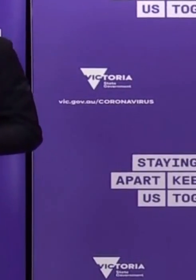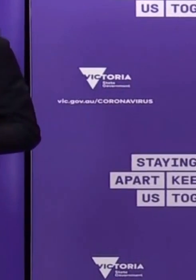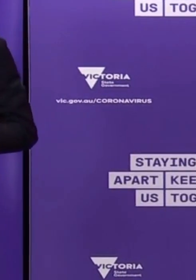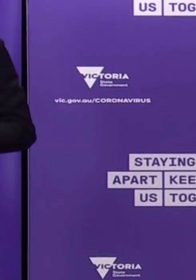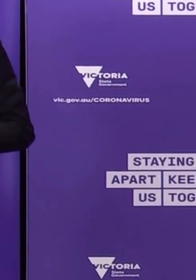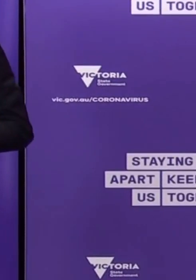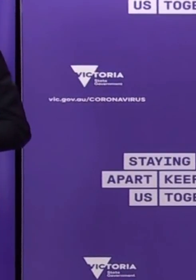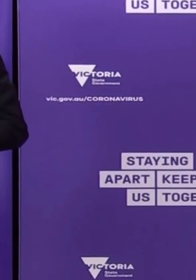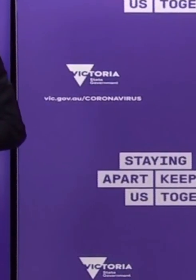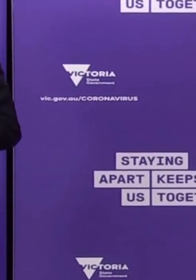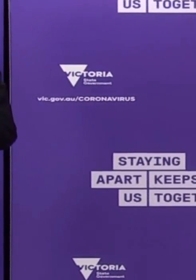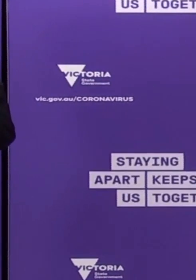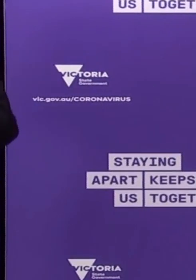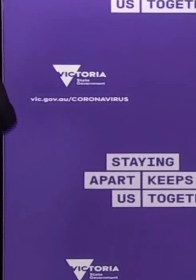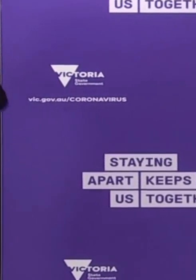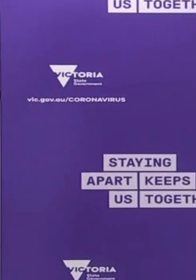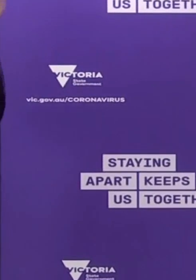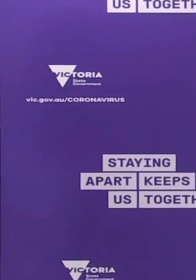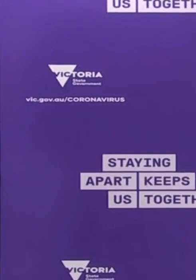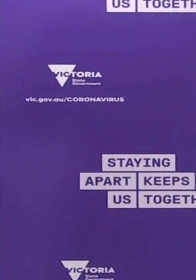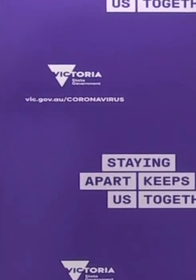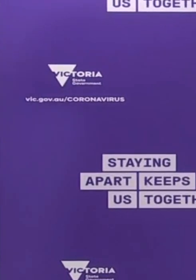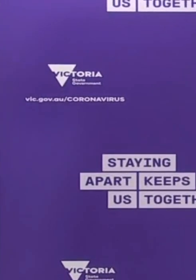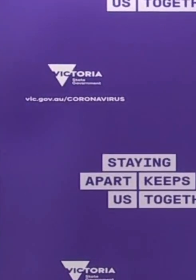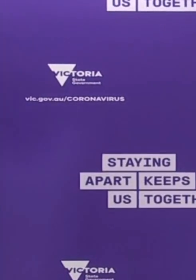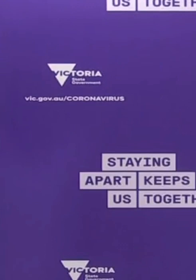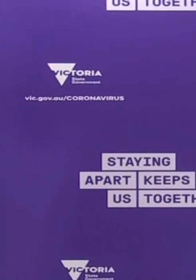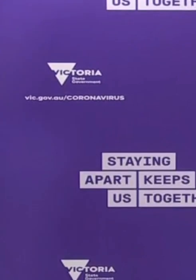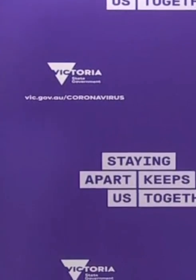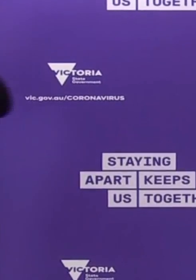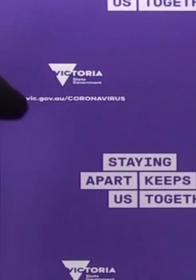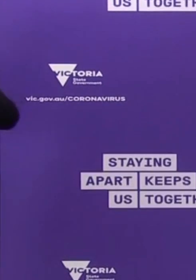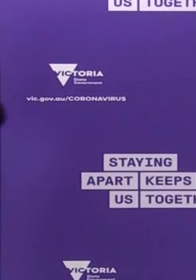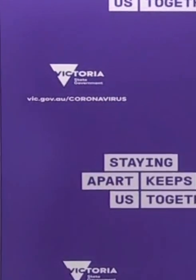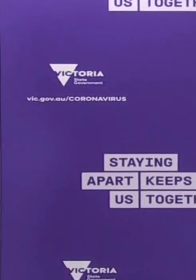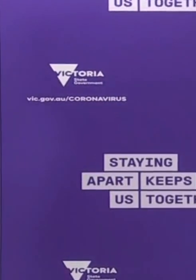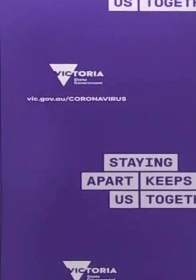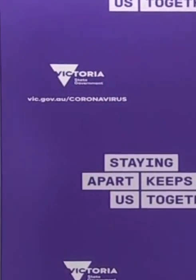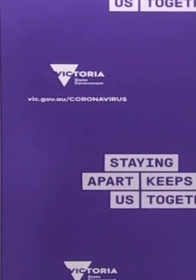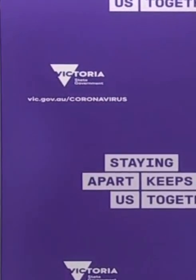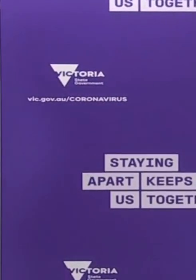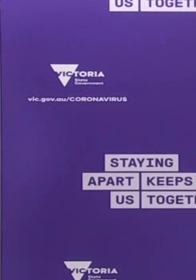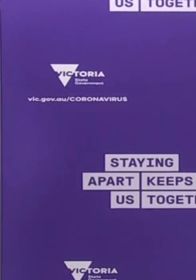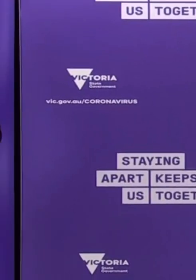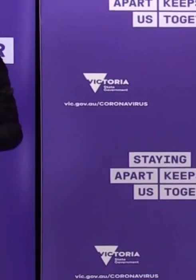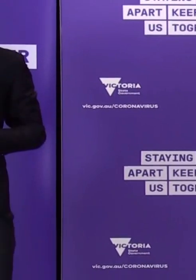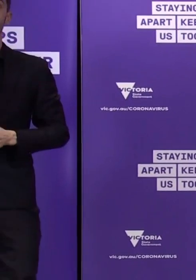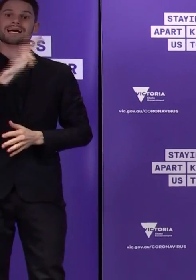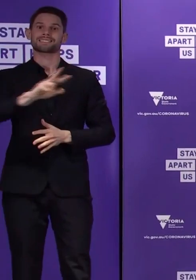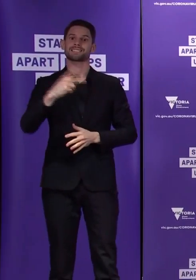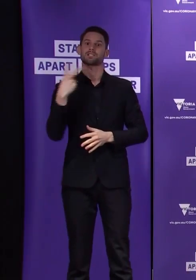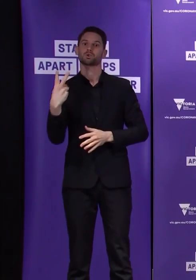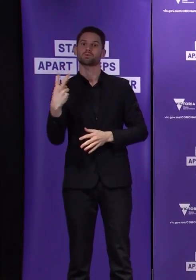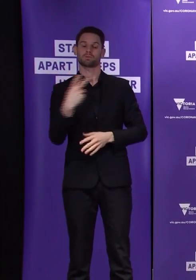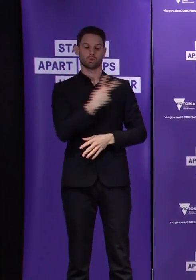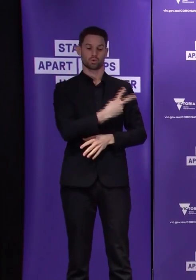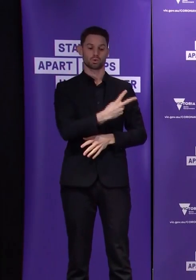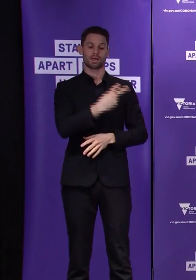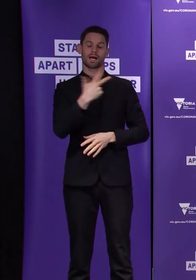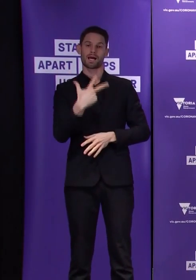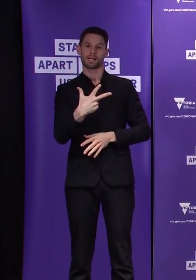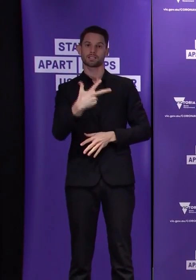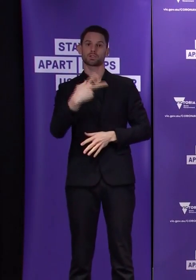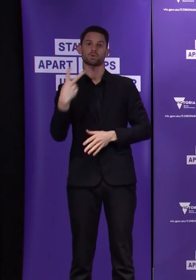17,027 confirmed aggregate cases of coronavirus in Victoria. That's 282 more than our